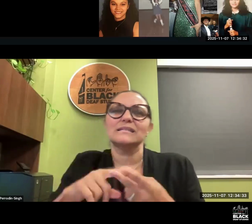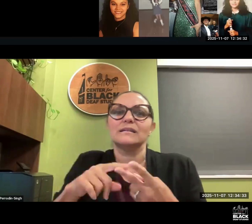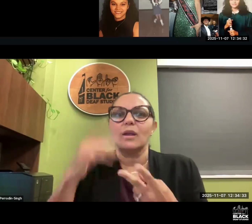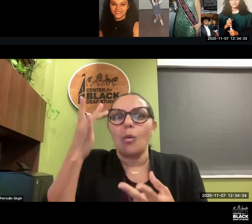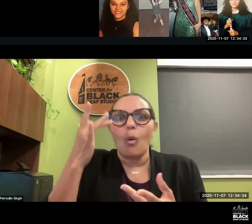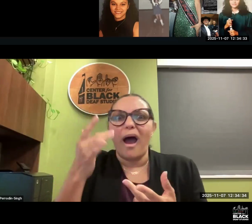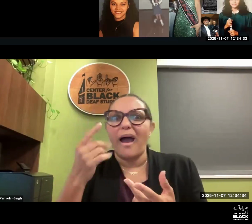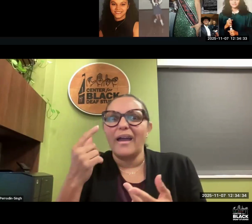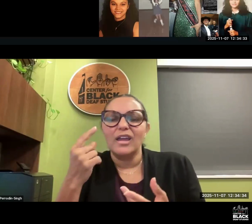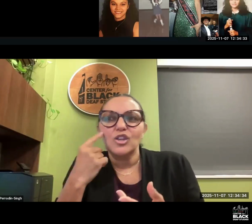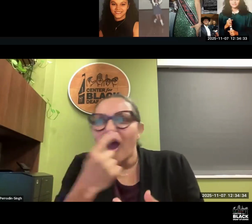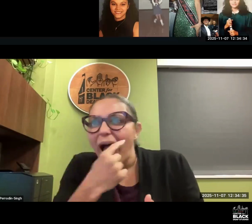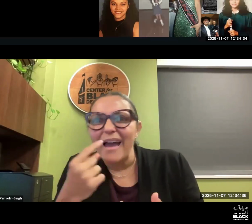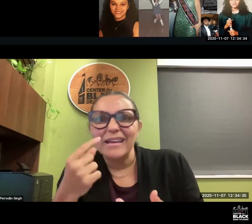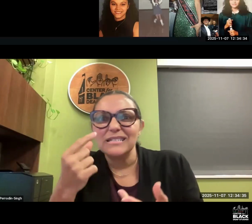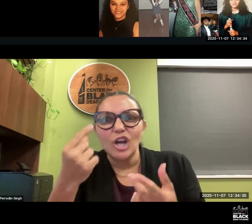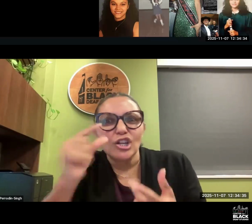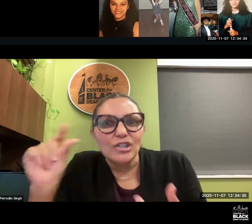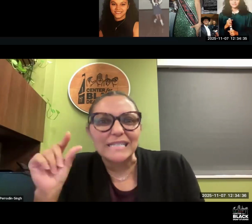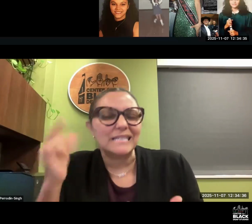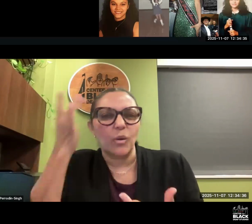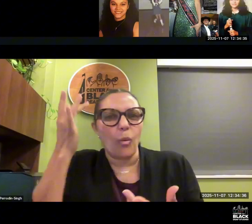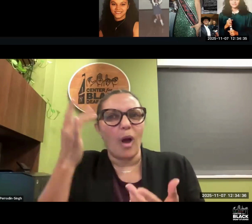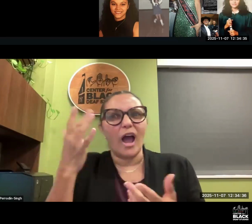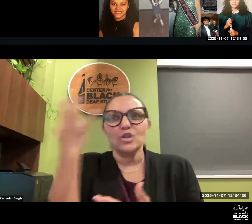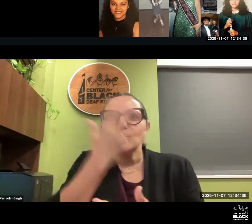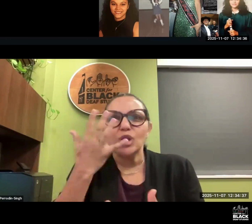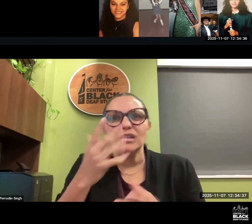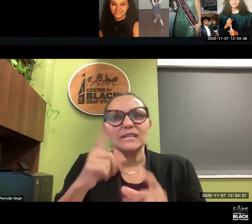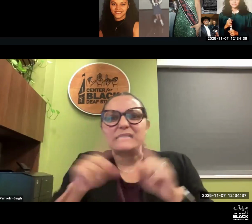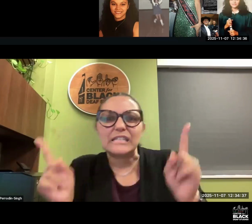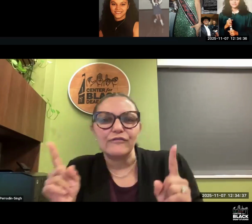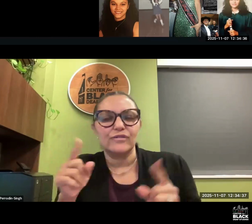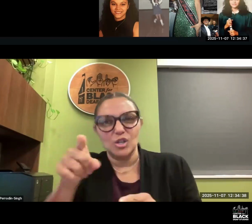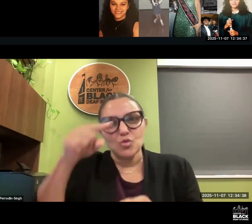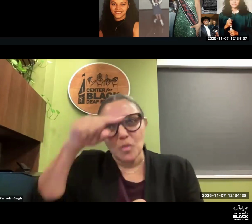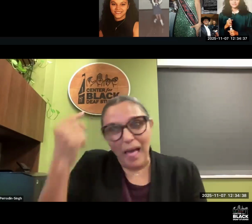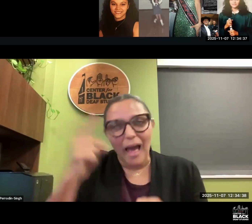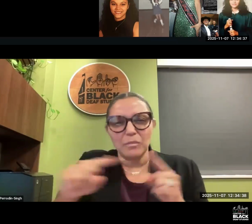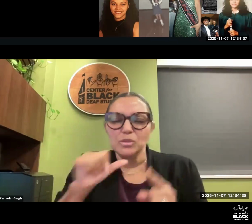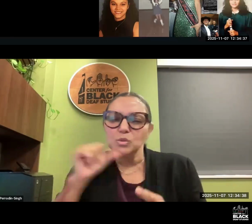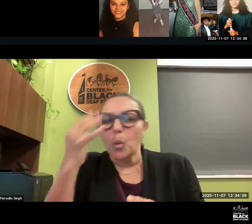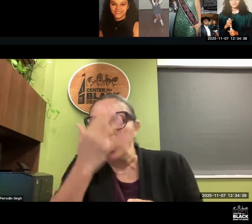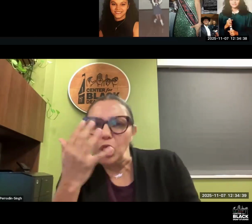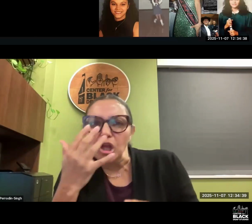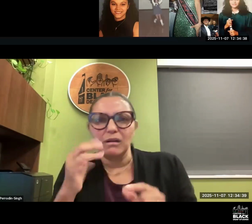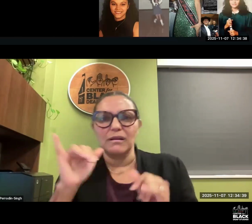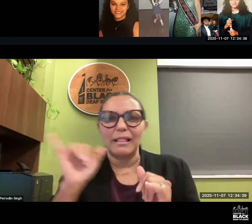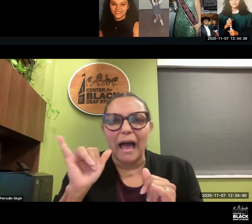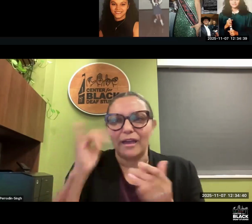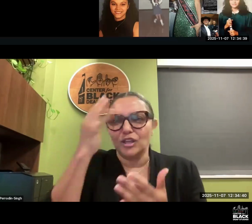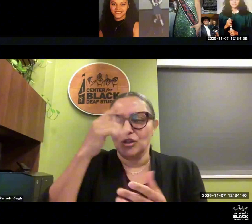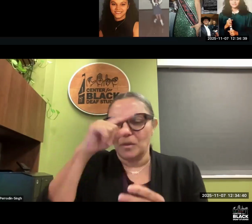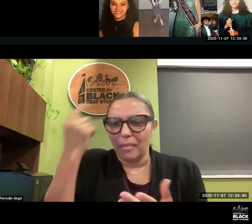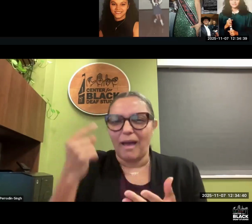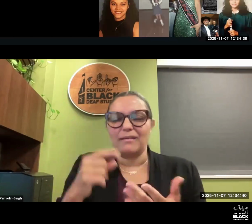really understand that their intention was to understand why my eyes were green, I was light skinned, and why I